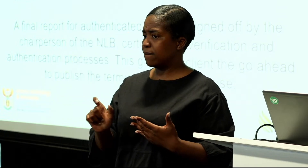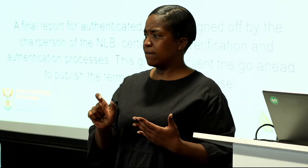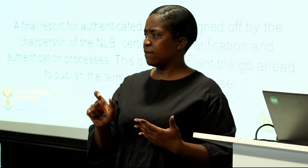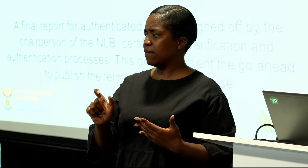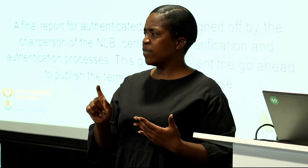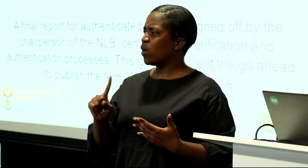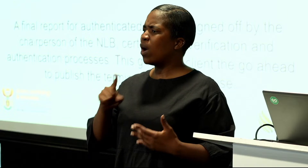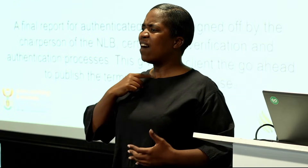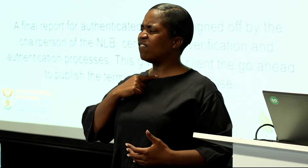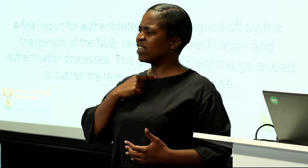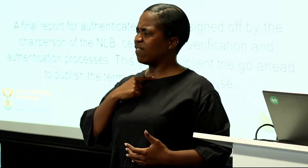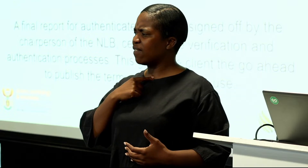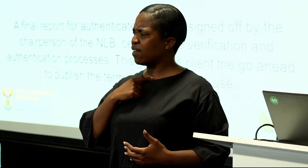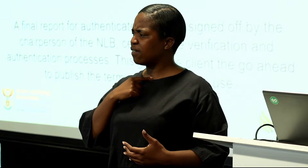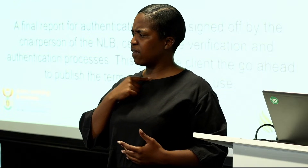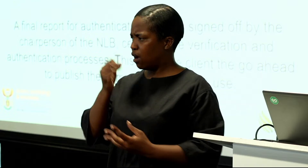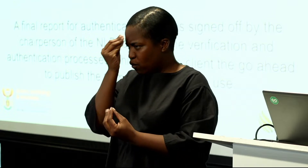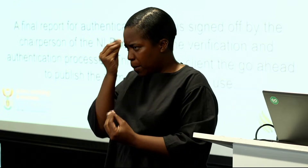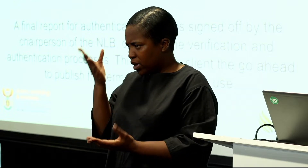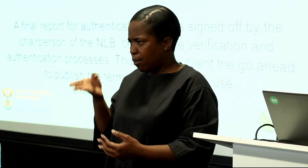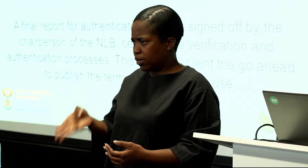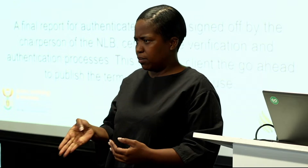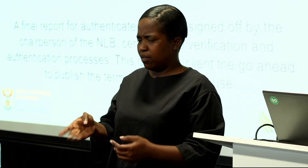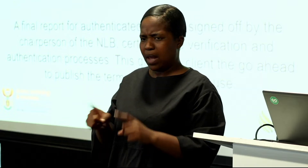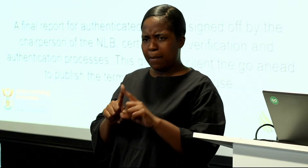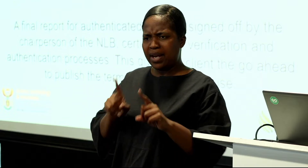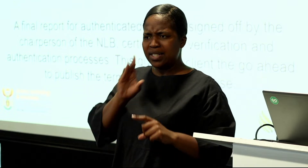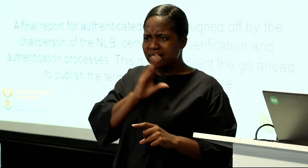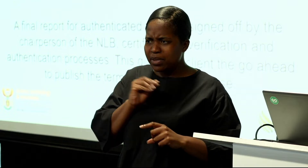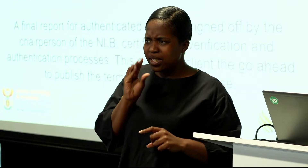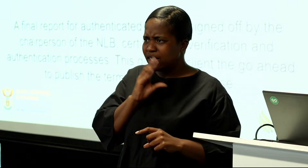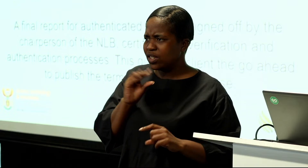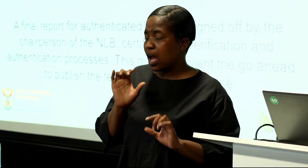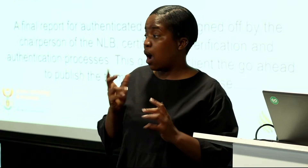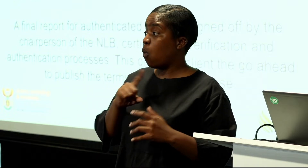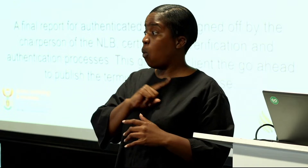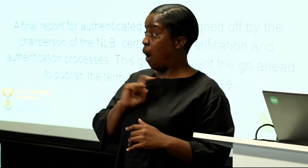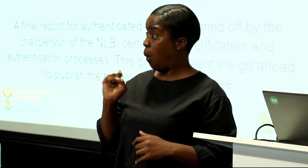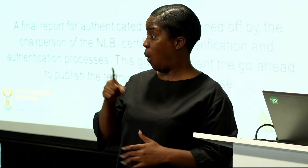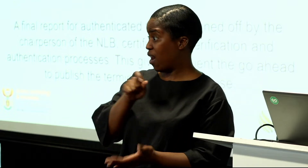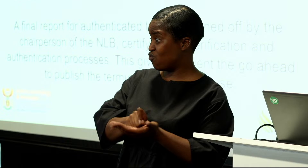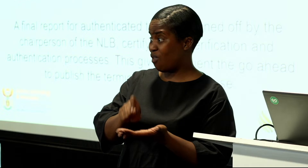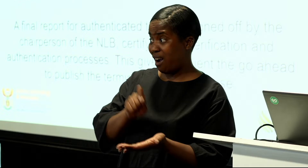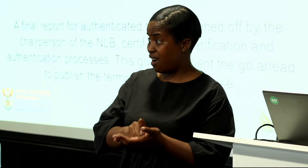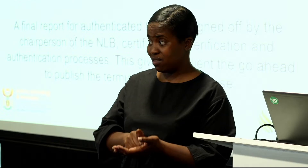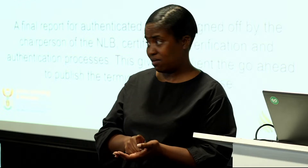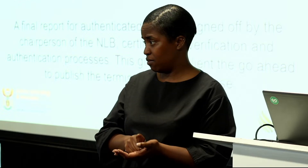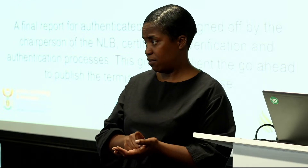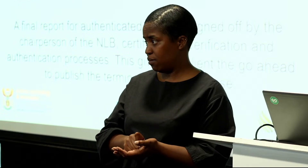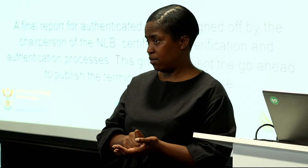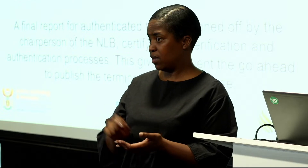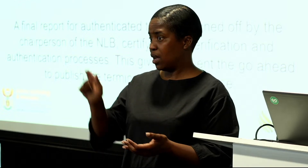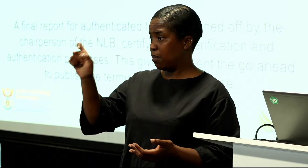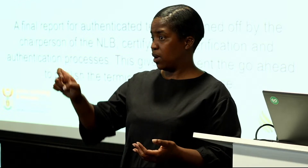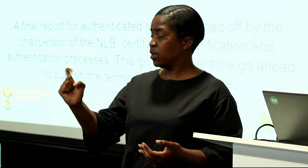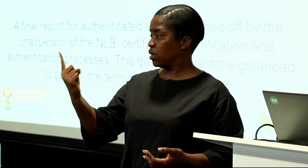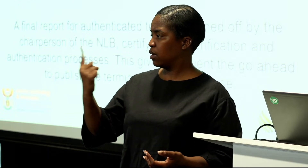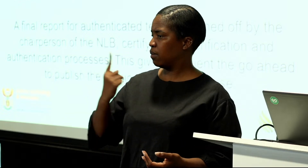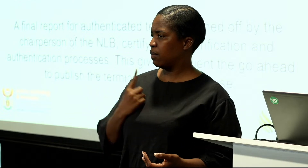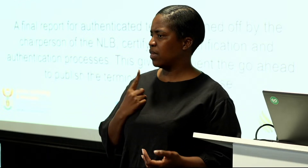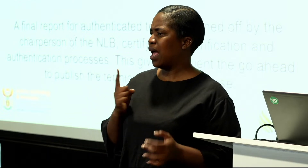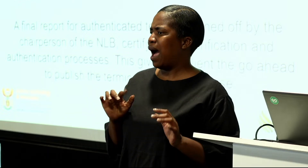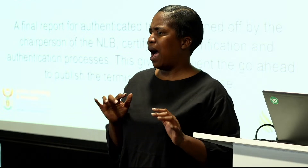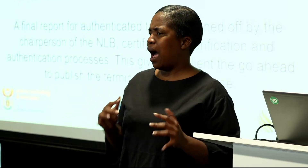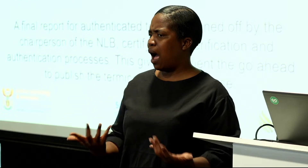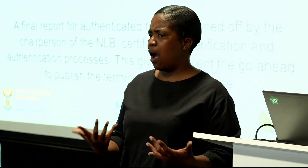able to give resources out, but what are you doing on speech data? Because someone came to our stand today and asked us, how do we